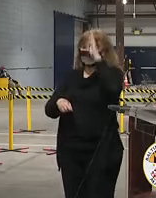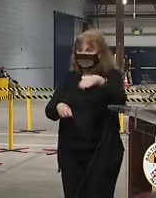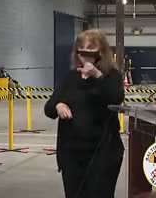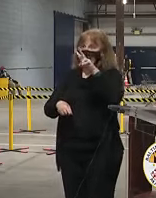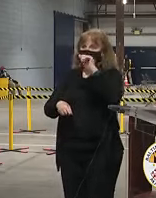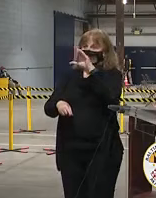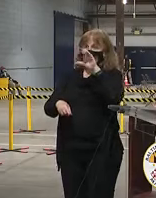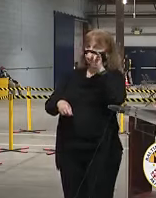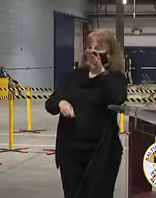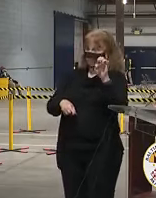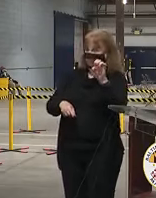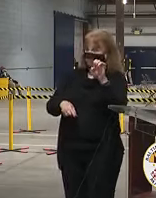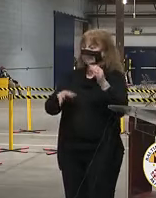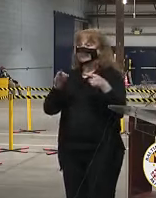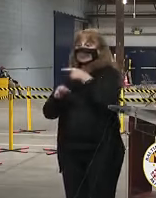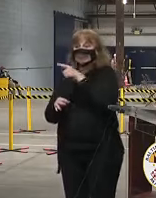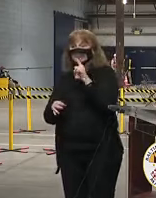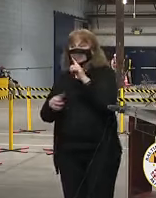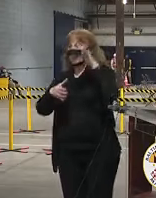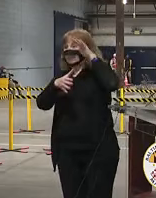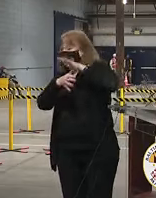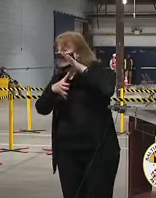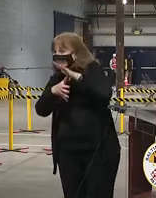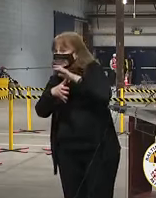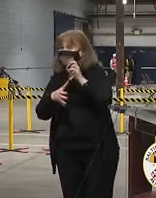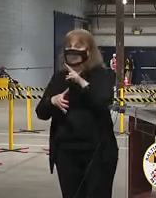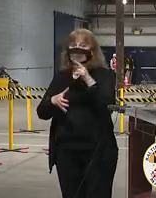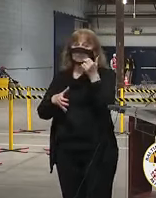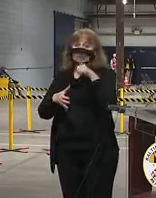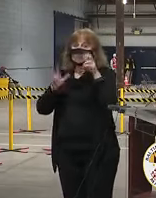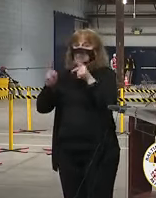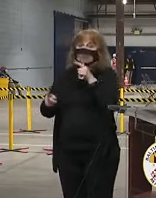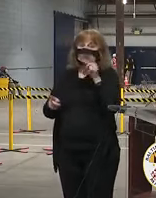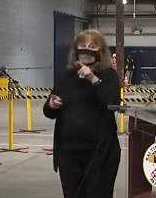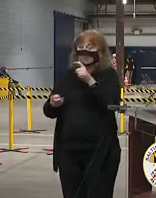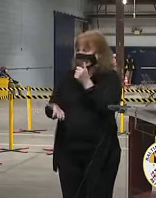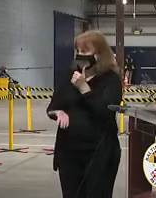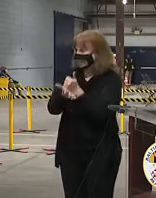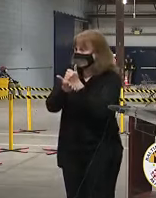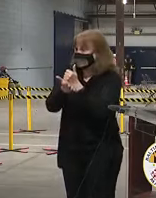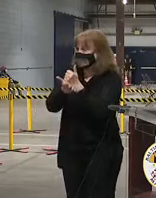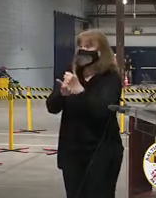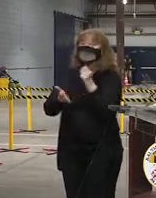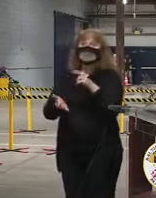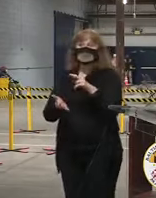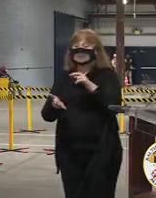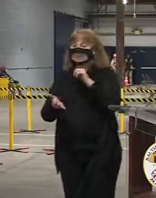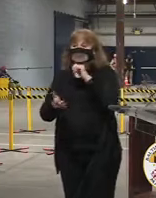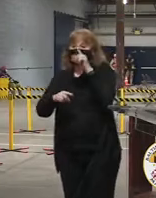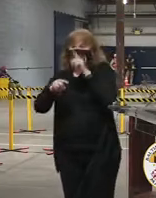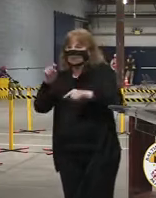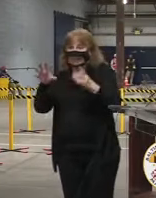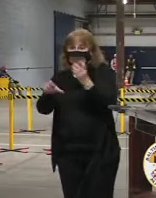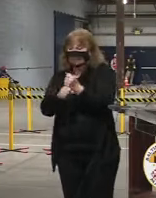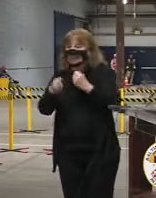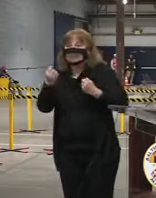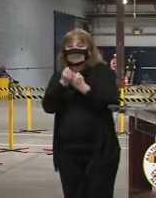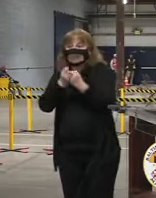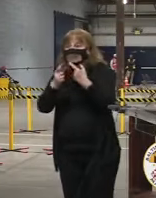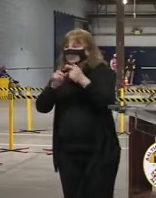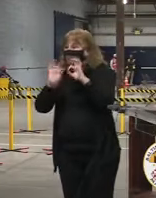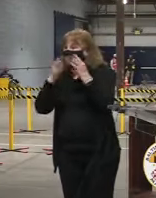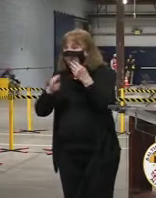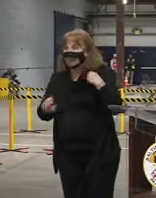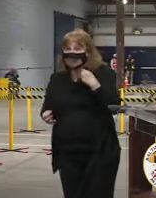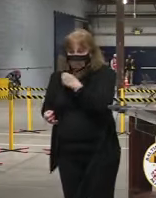www.baltimorecountymd.gov/vaccine. If you are a senior or any individual who needs assistance, or you're not able to get support from a family